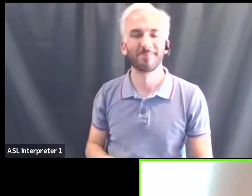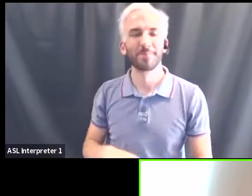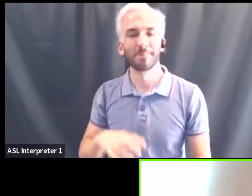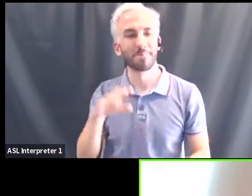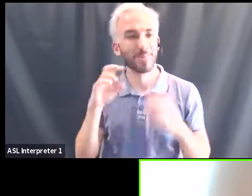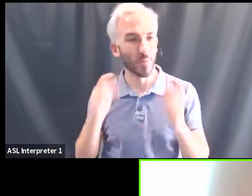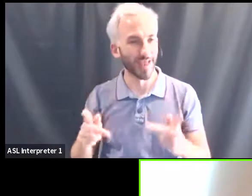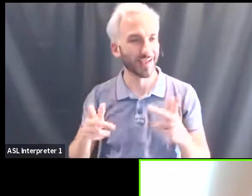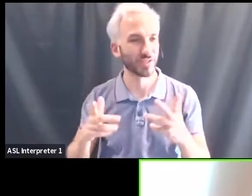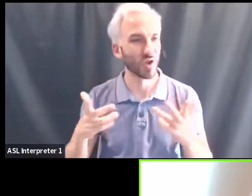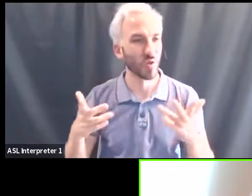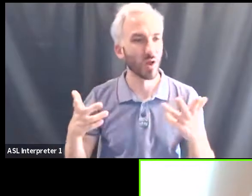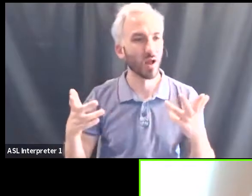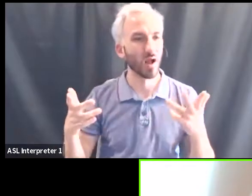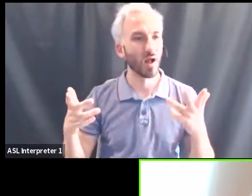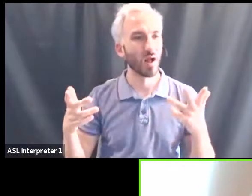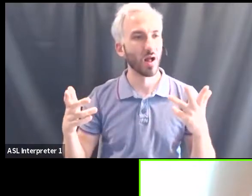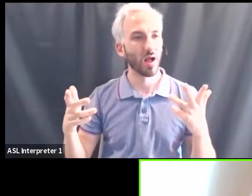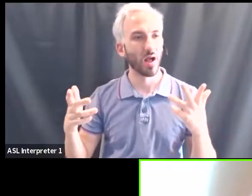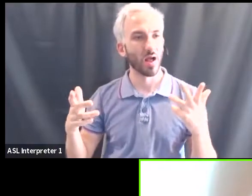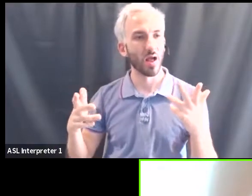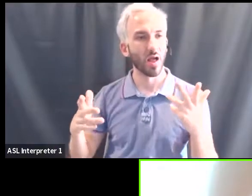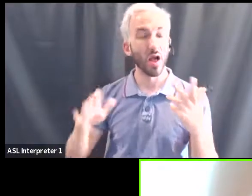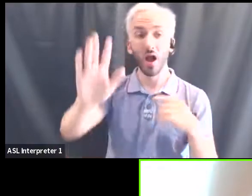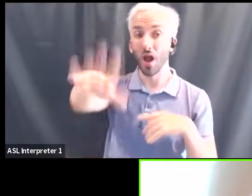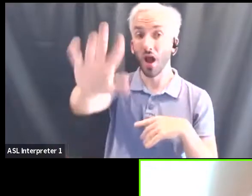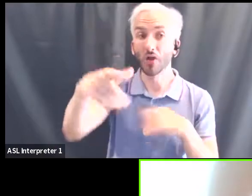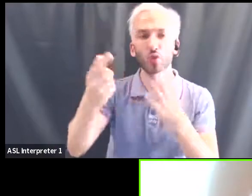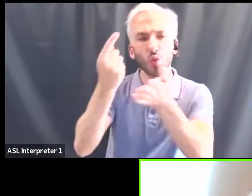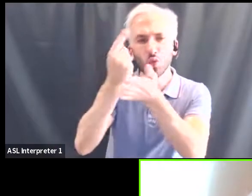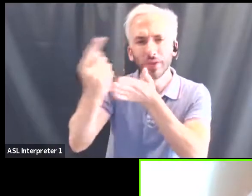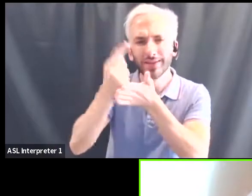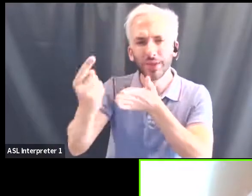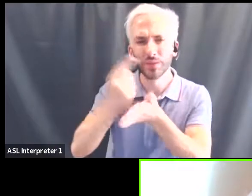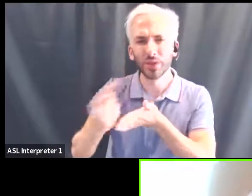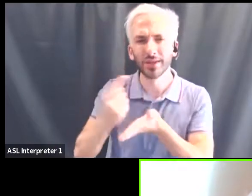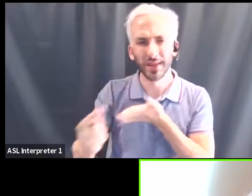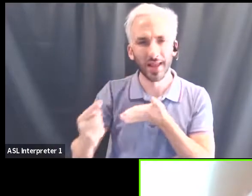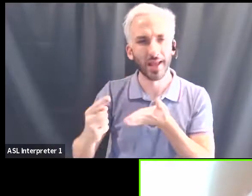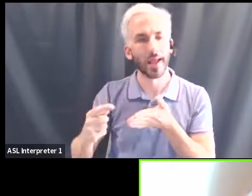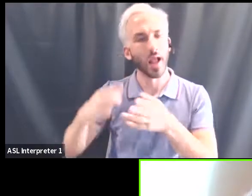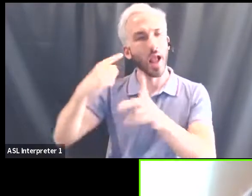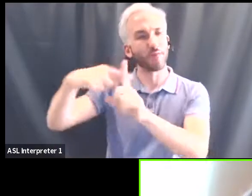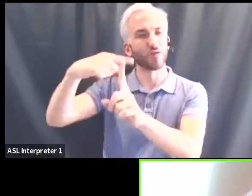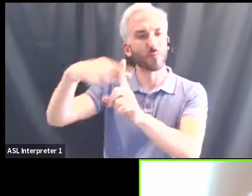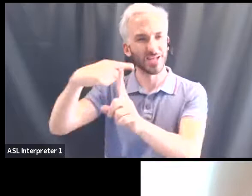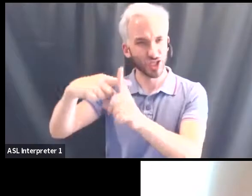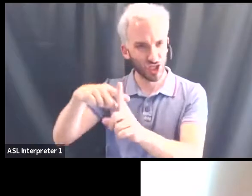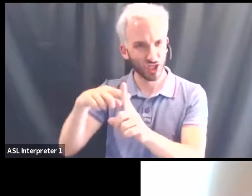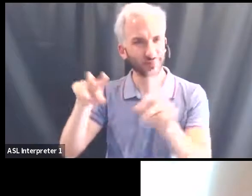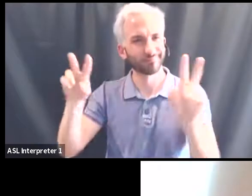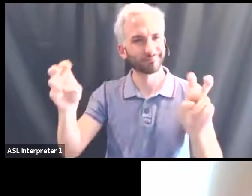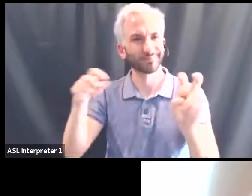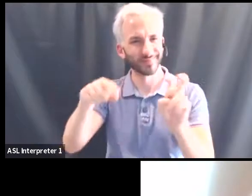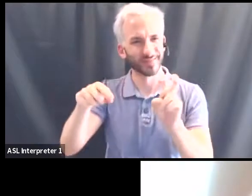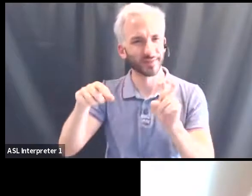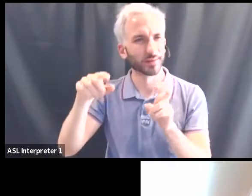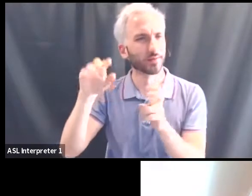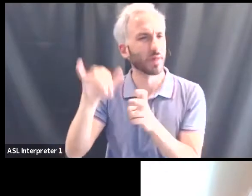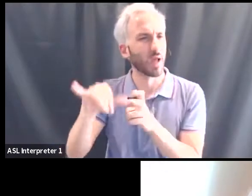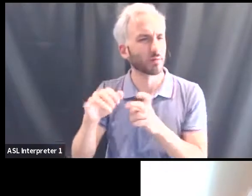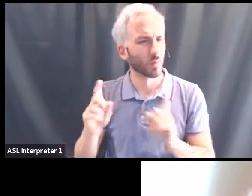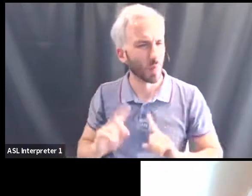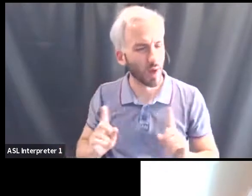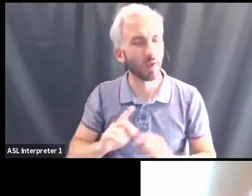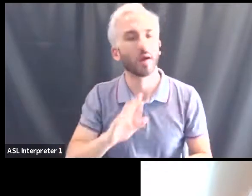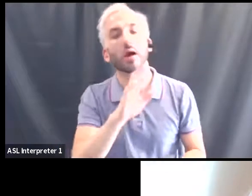okay, so your weekly affirmation series mentioned in your bio. Where can people see that? So my weekly affirmation